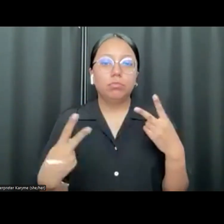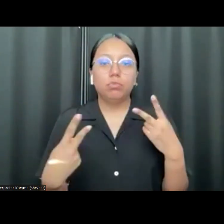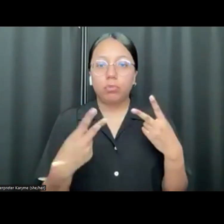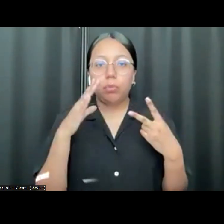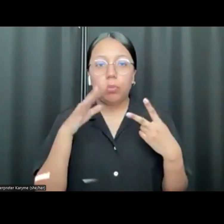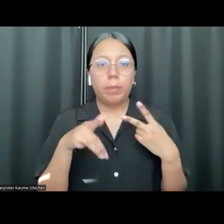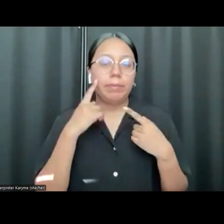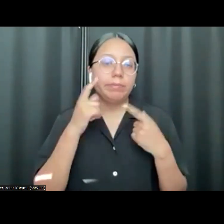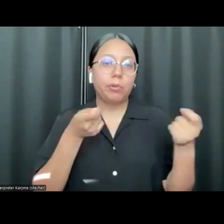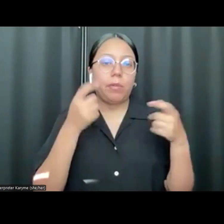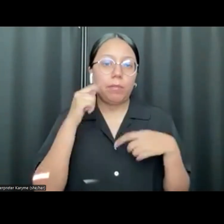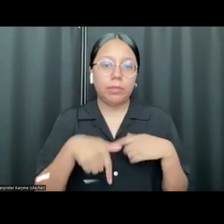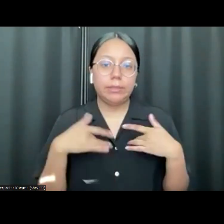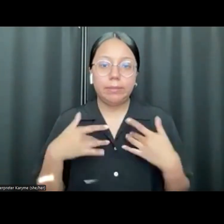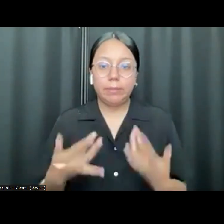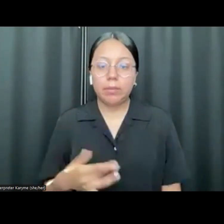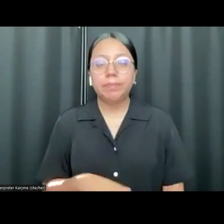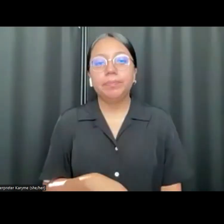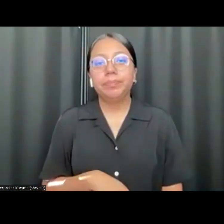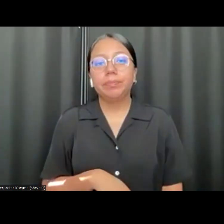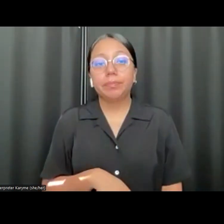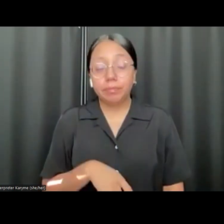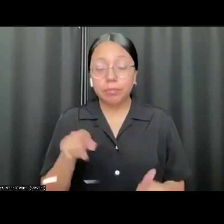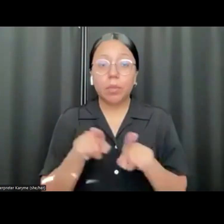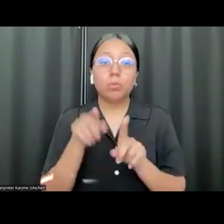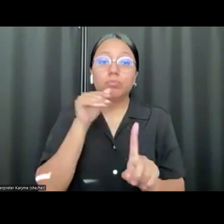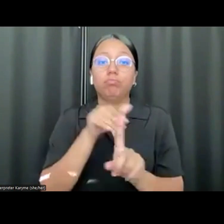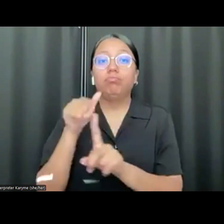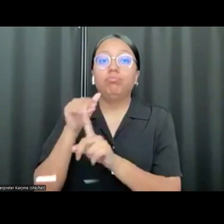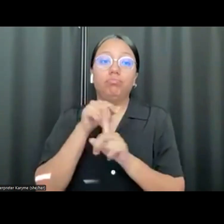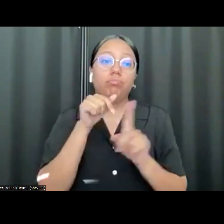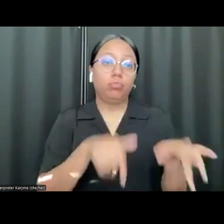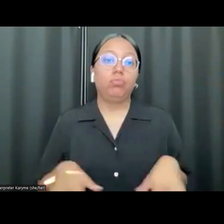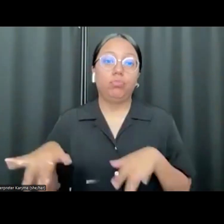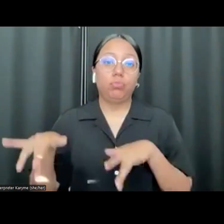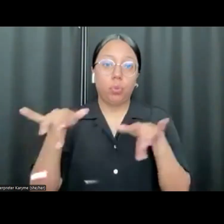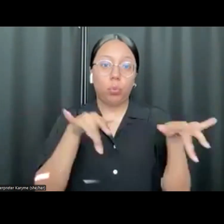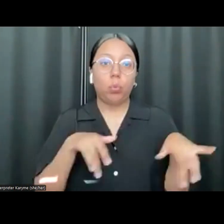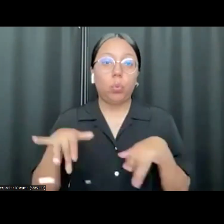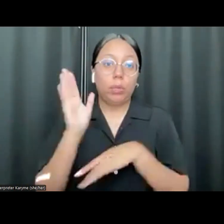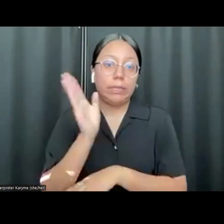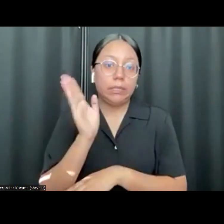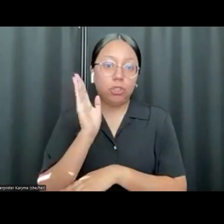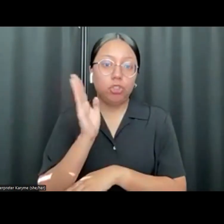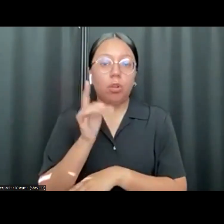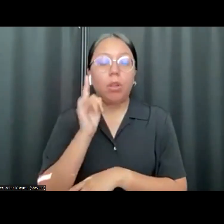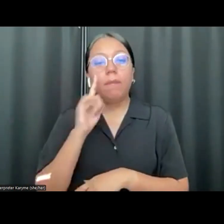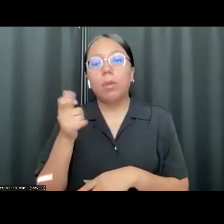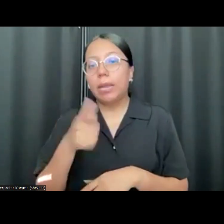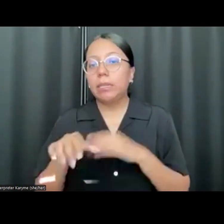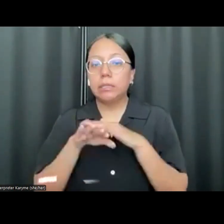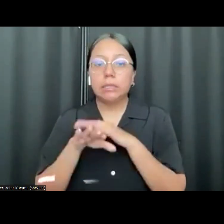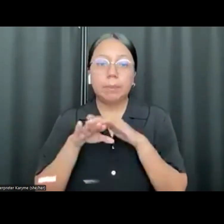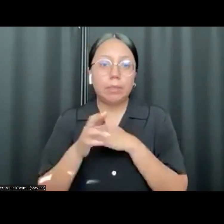and all of the future lectures are recorded, and for accessibility and privacy reasons, we ask that any screenshots, notes, or